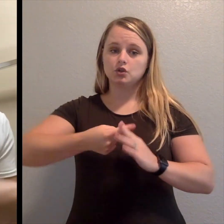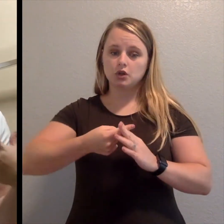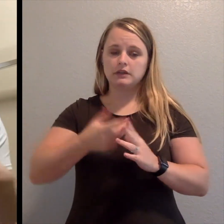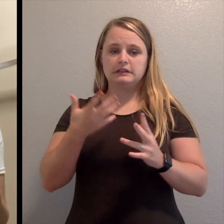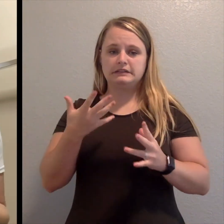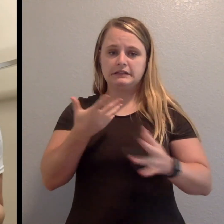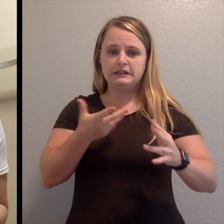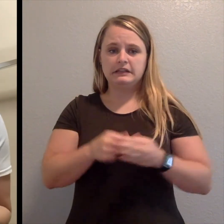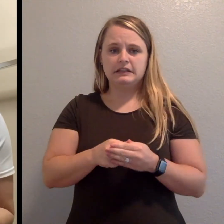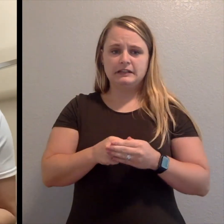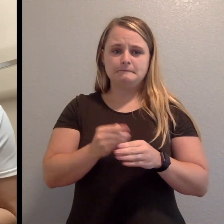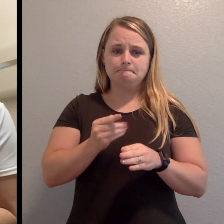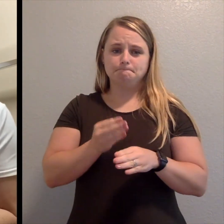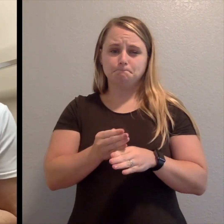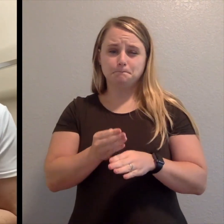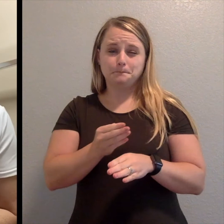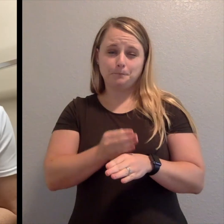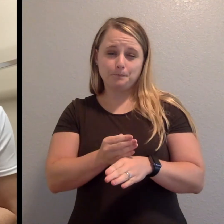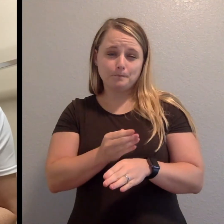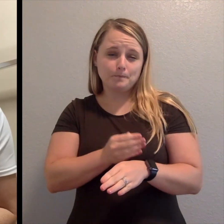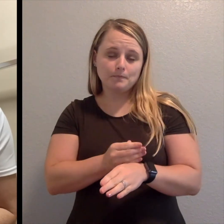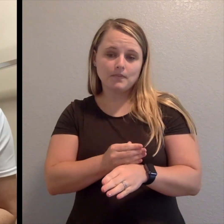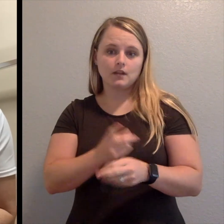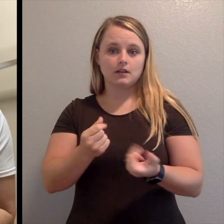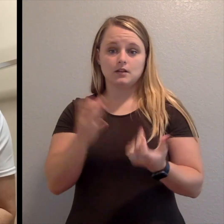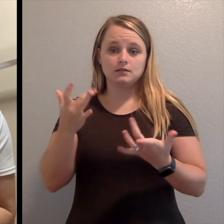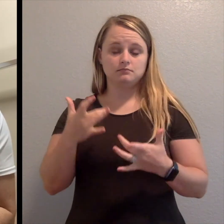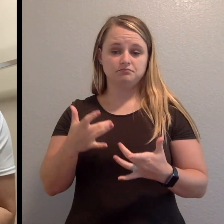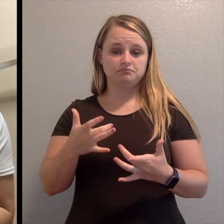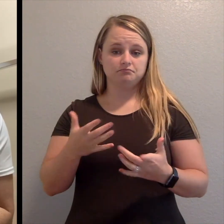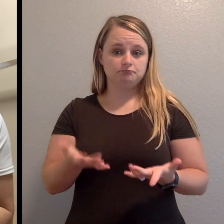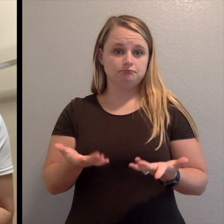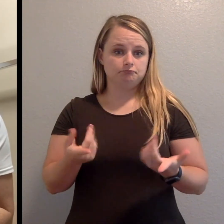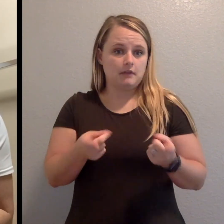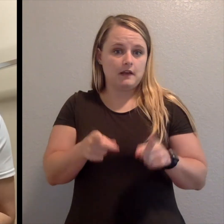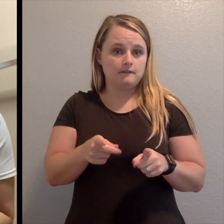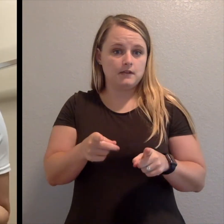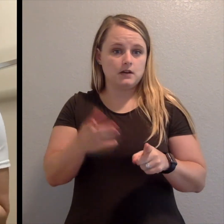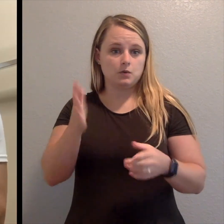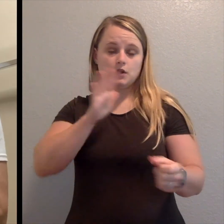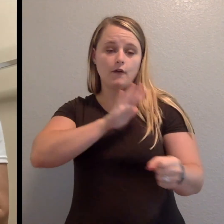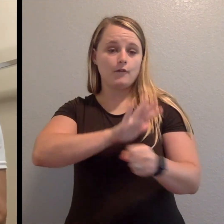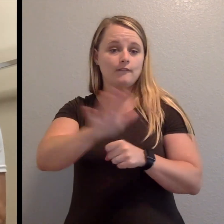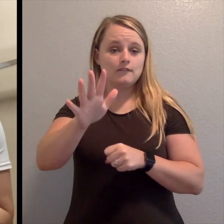I started to take little steps into taking a shower. And then eventually I